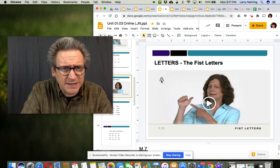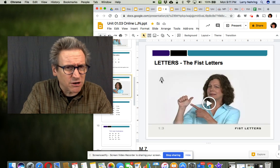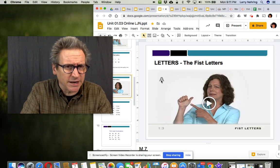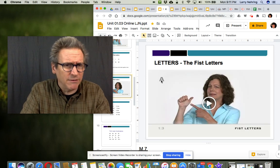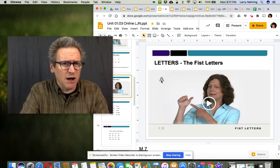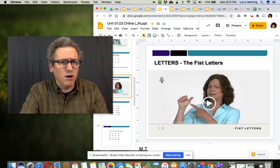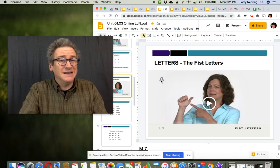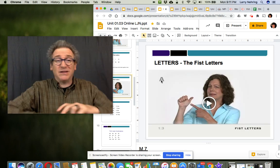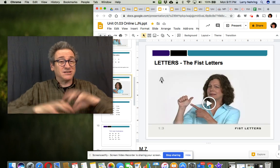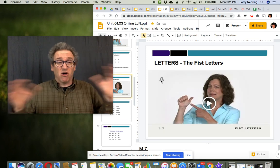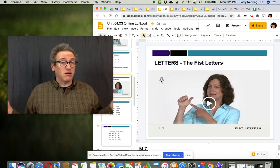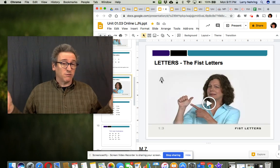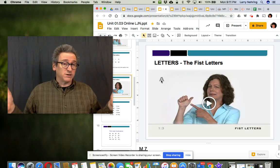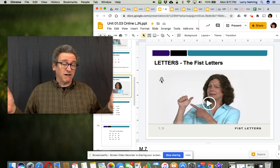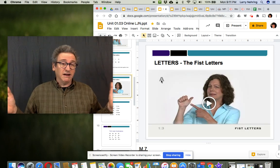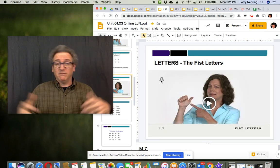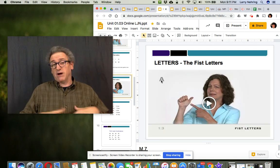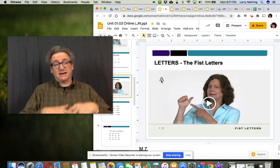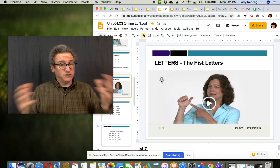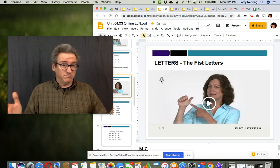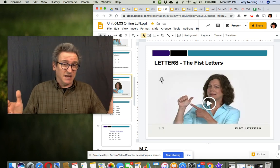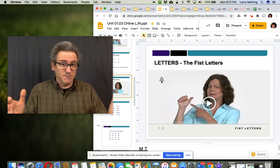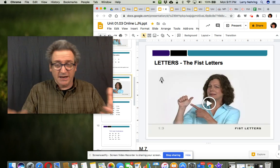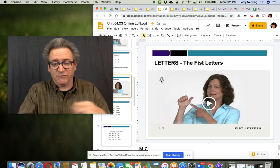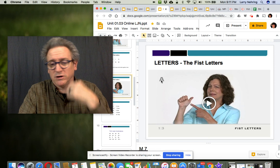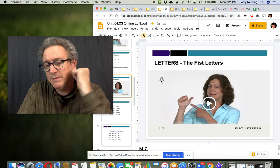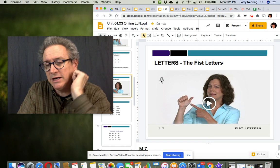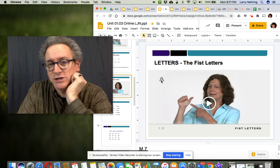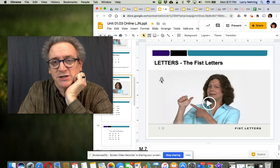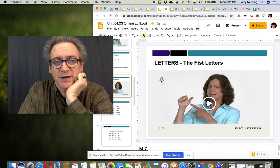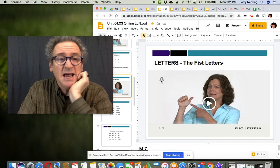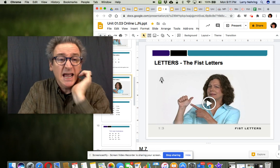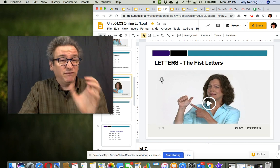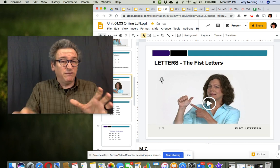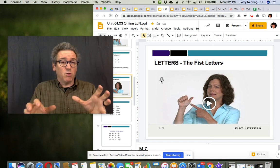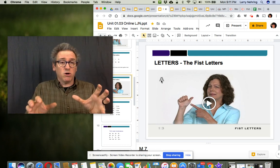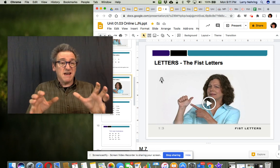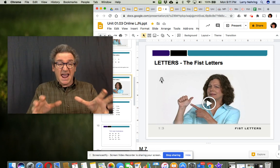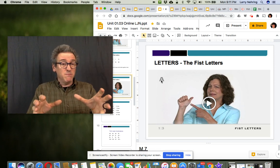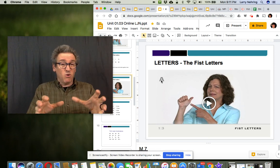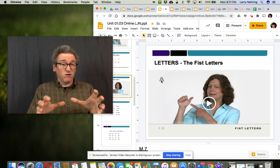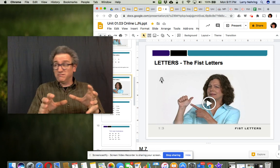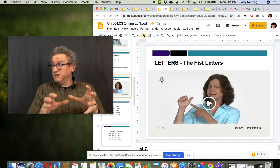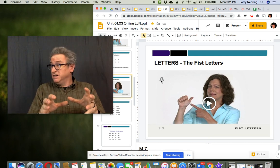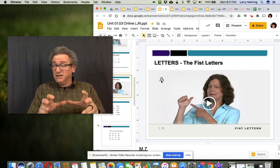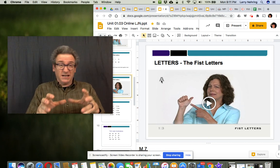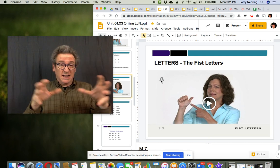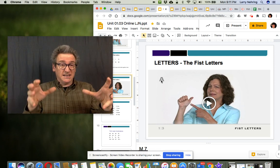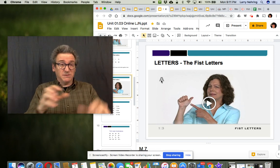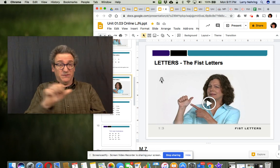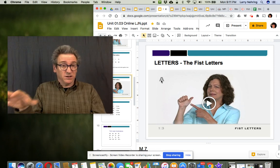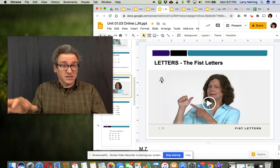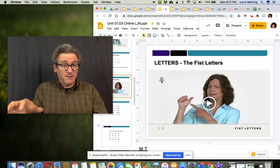I'll recommend starting out now that it's all arbitrary, practice as many different combinations as you can. If your name or like